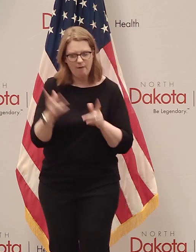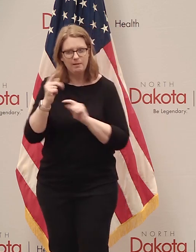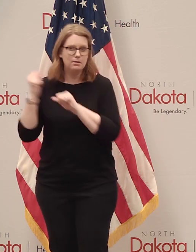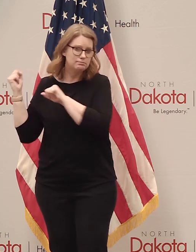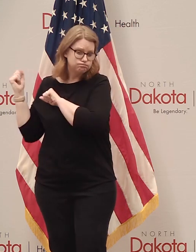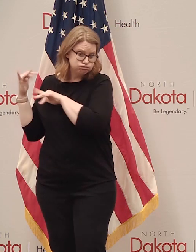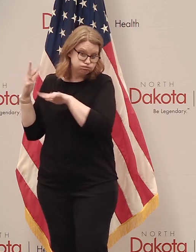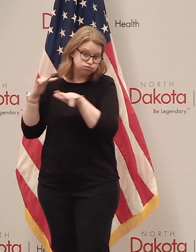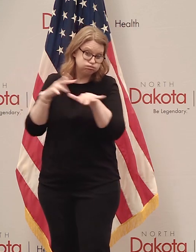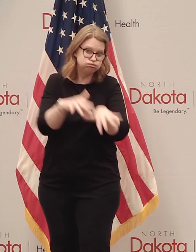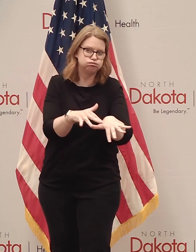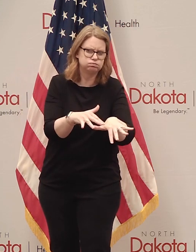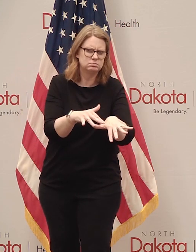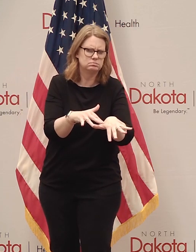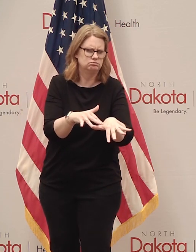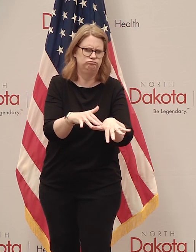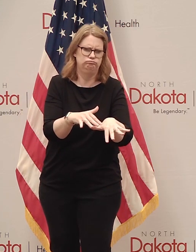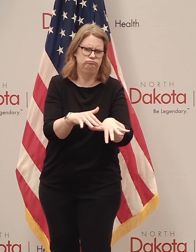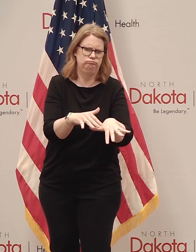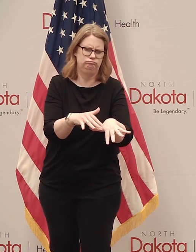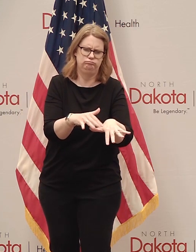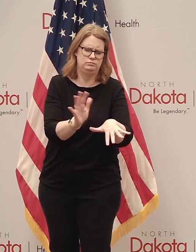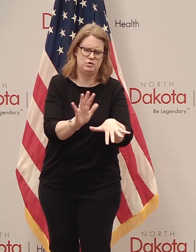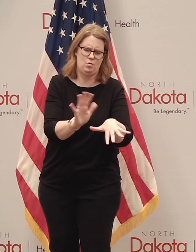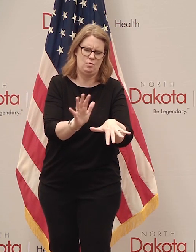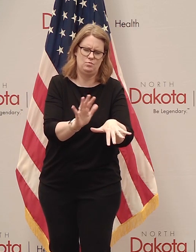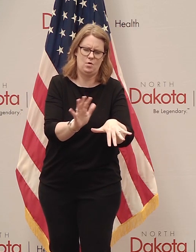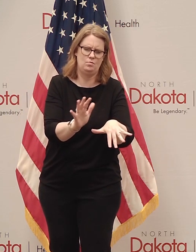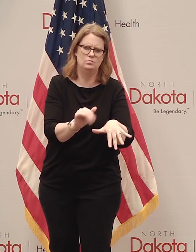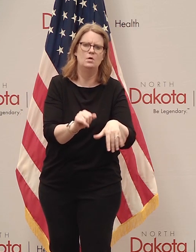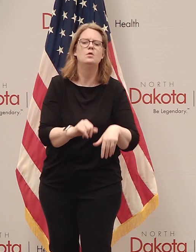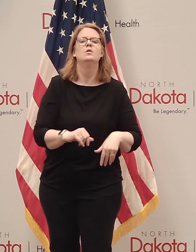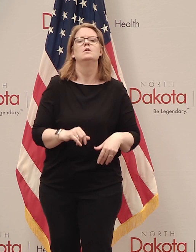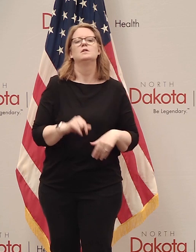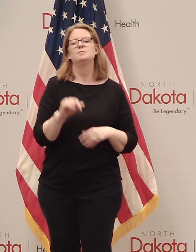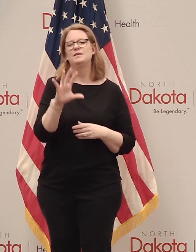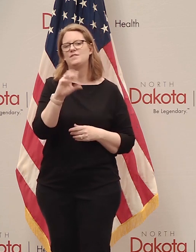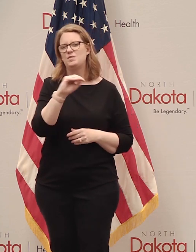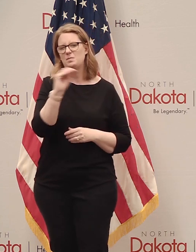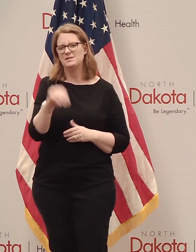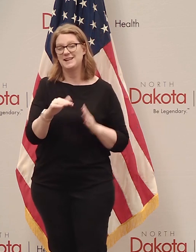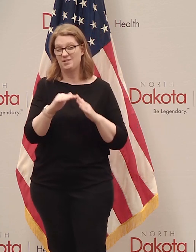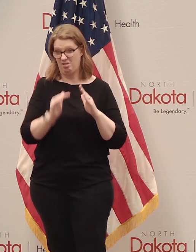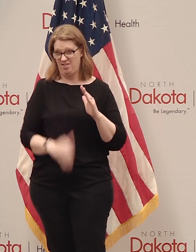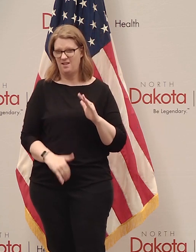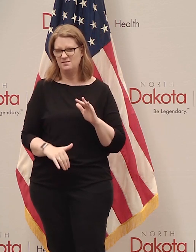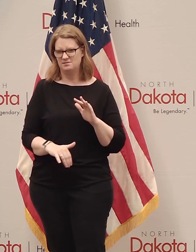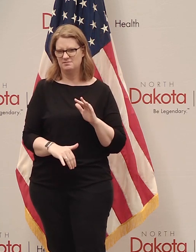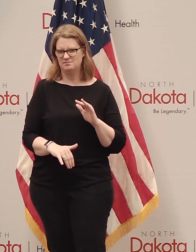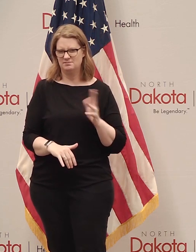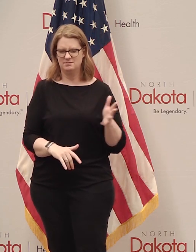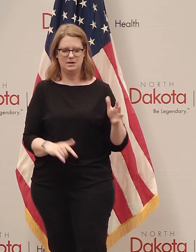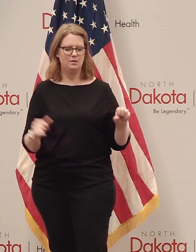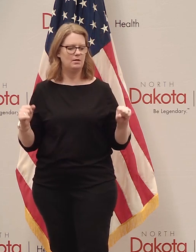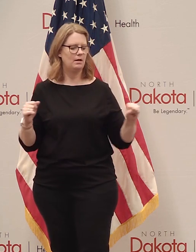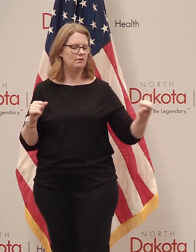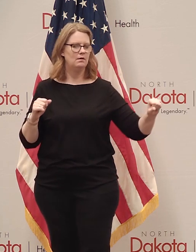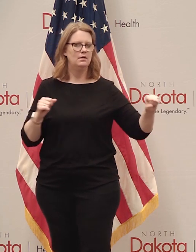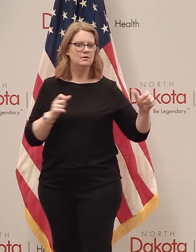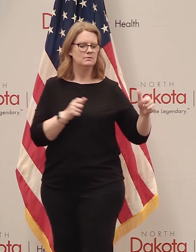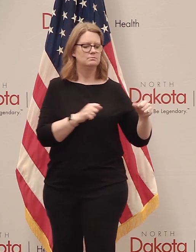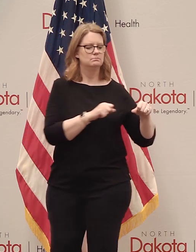that out. And again, we anticipate it when we start out, it's going to be 50% or less capacity, because a lot of people